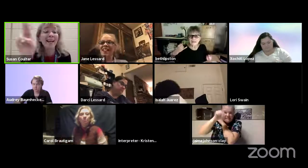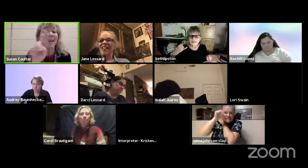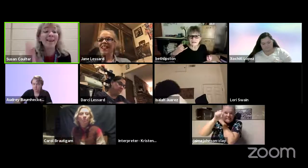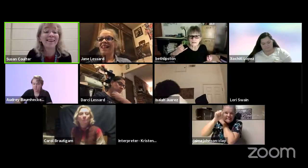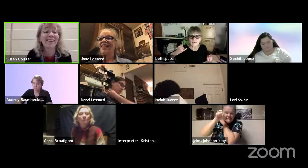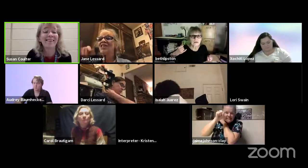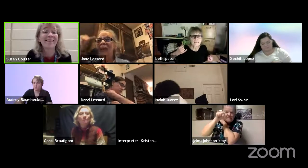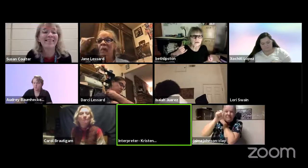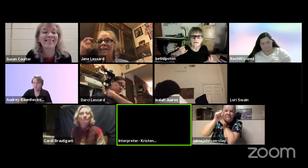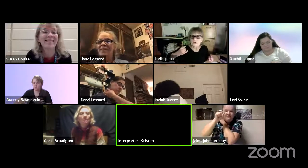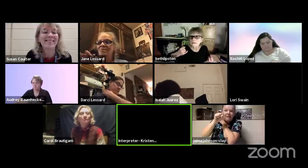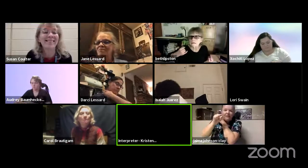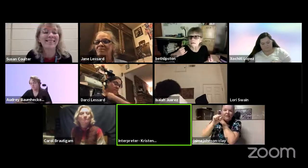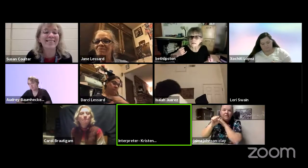And Jamie is saying yes.